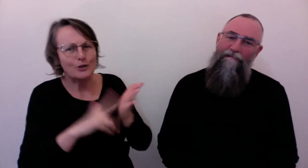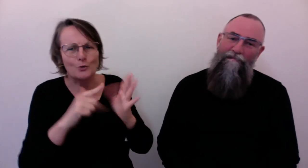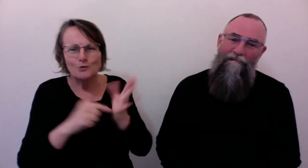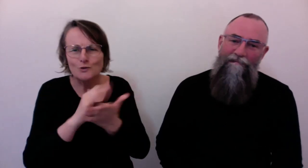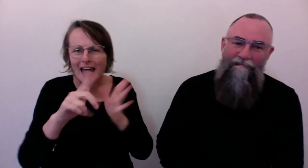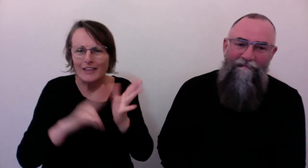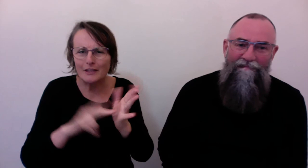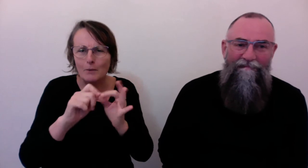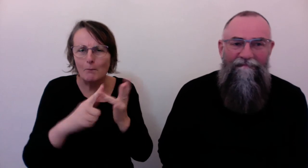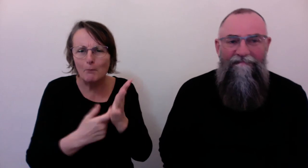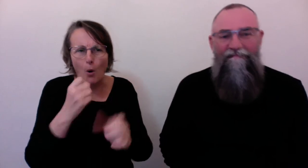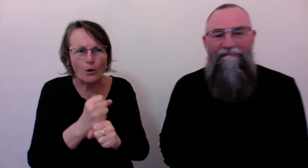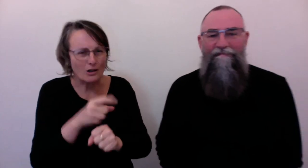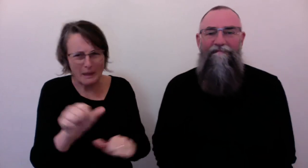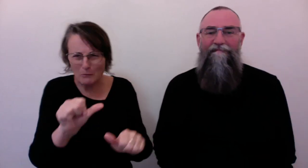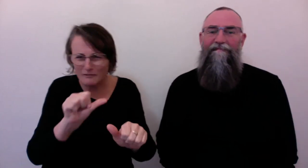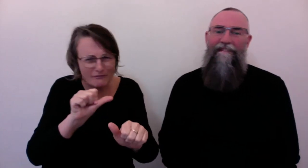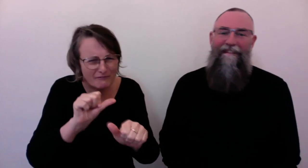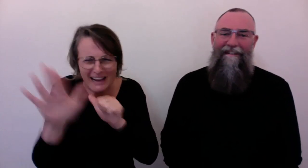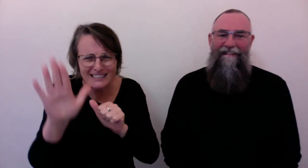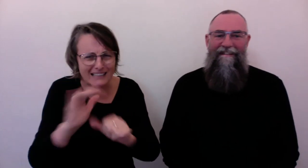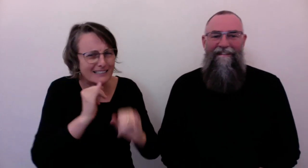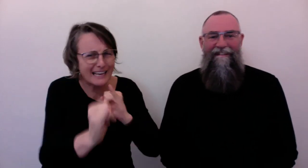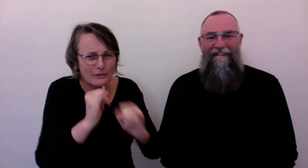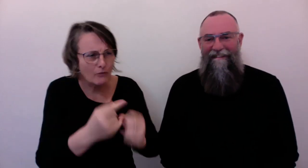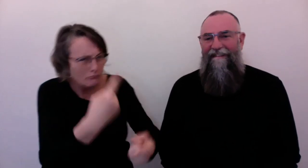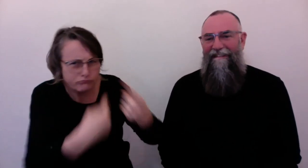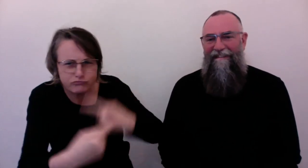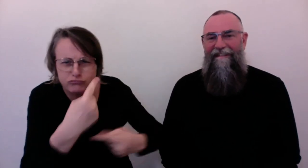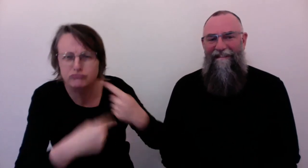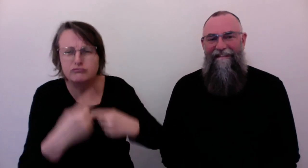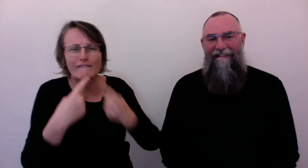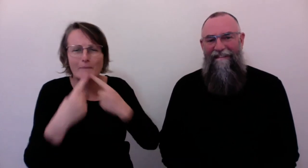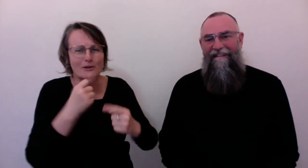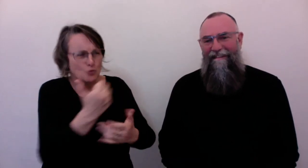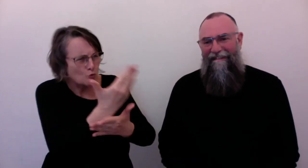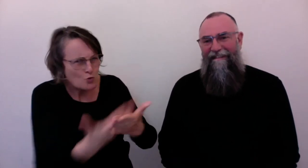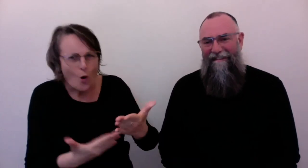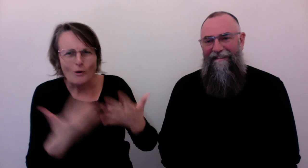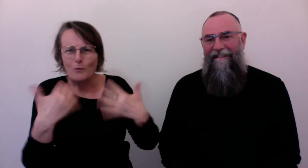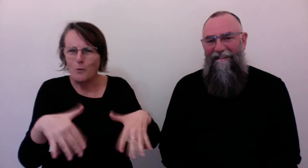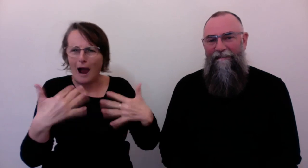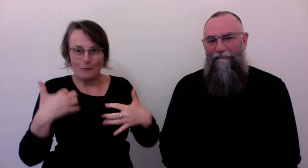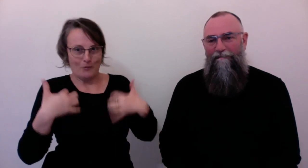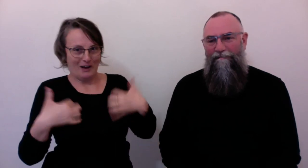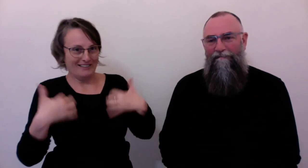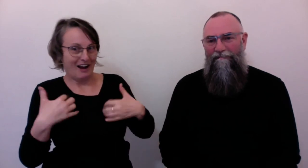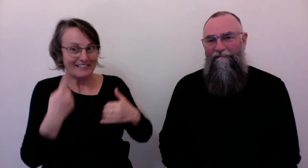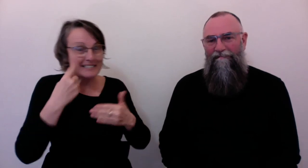on the Mate, rise. you were awesome, man. That Yeah, was thank you. really informative, but awesome to hear your story. And I'm really excited to see what happens. Yes, thank you. I might Thank you,